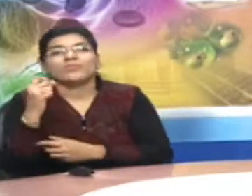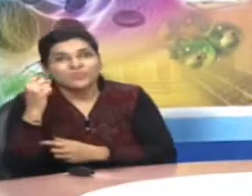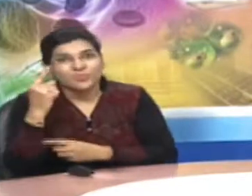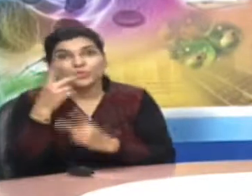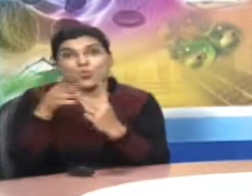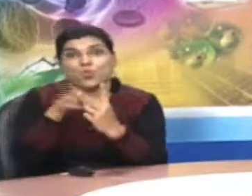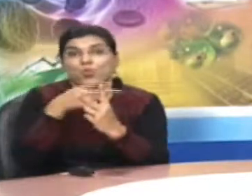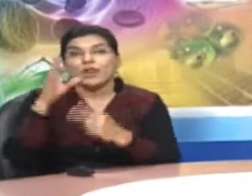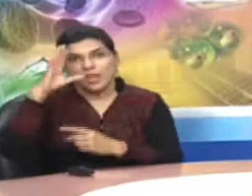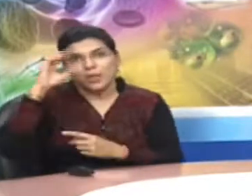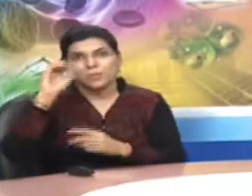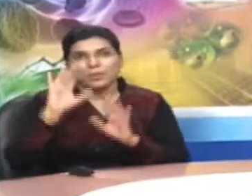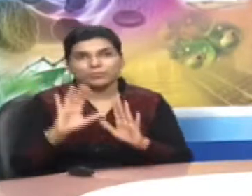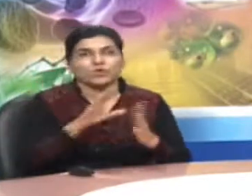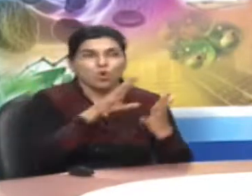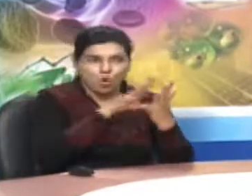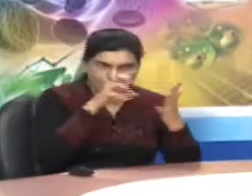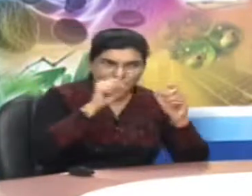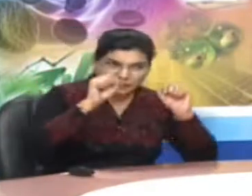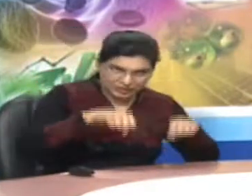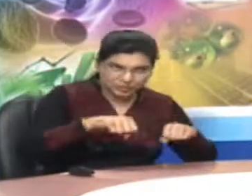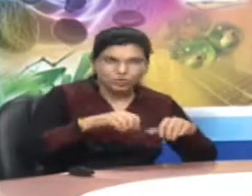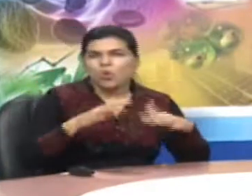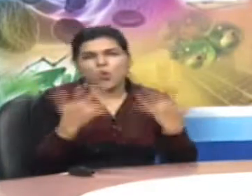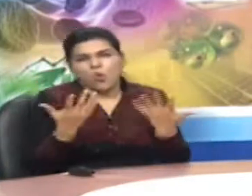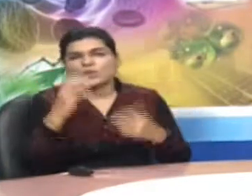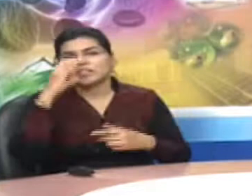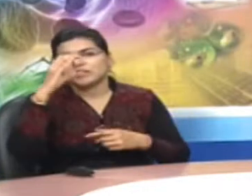In F5, the run slide show